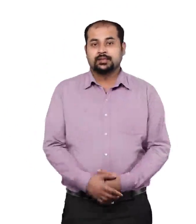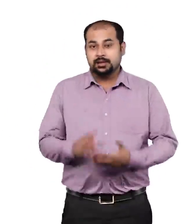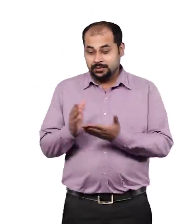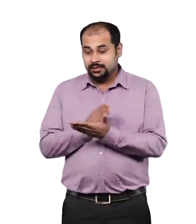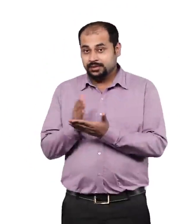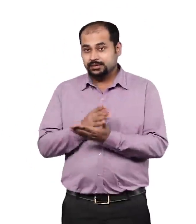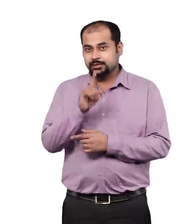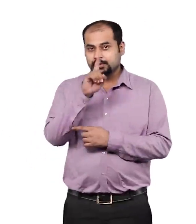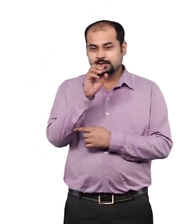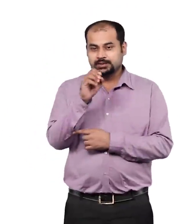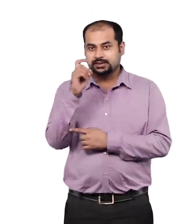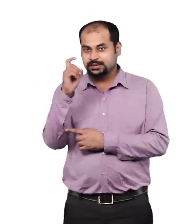Page 107.